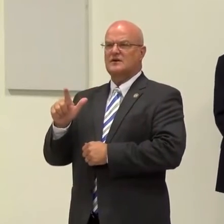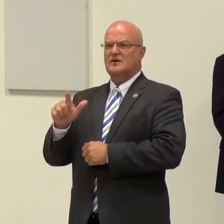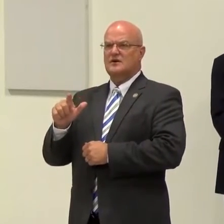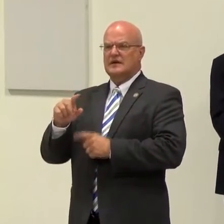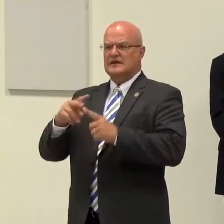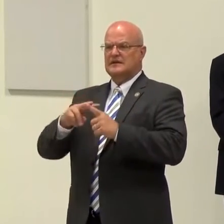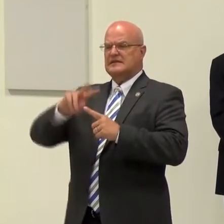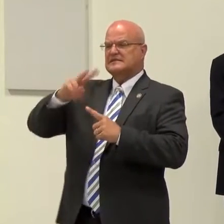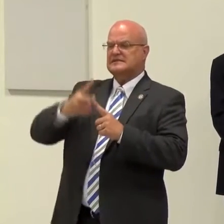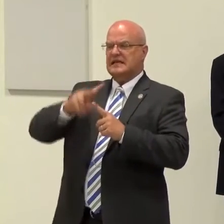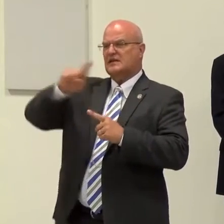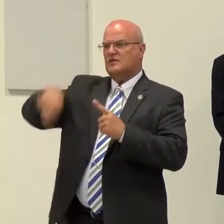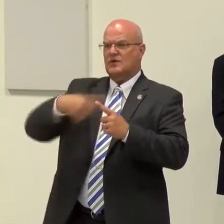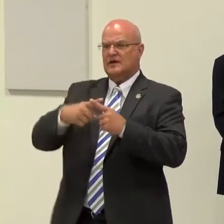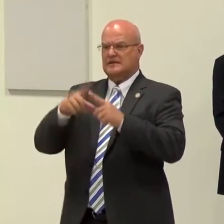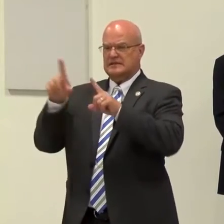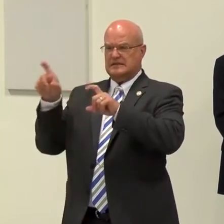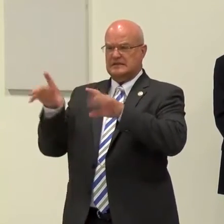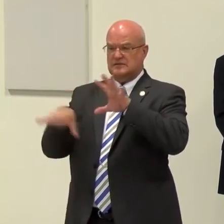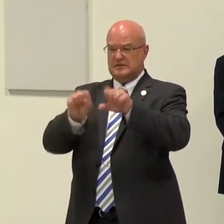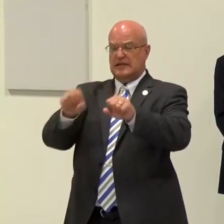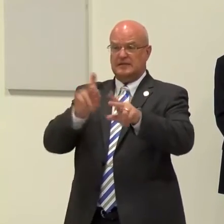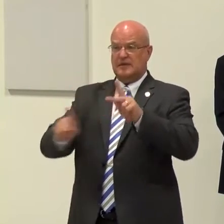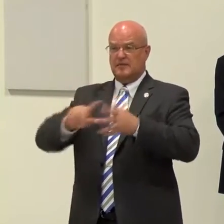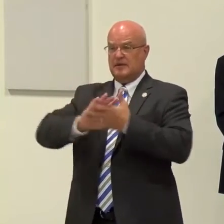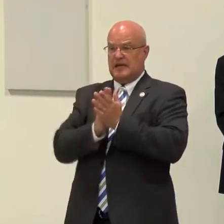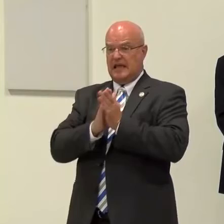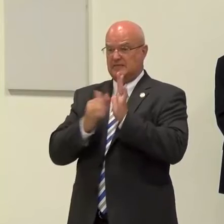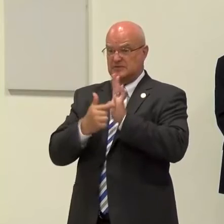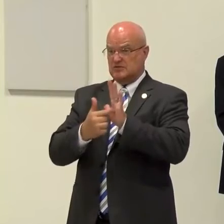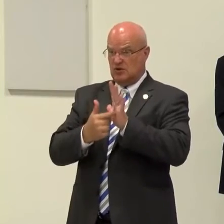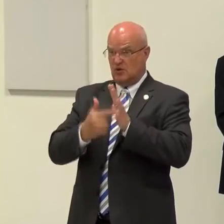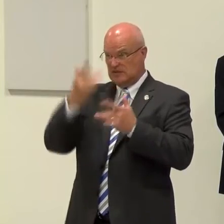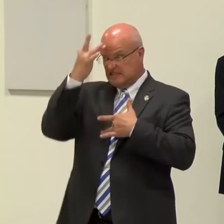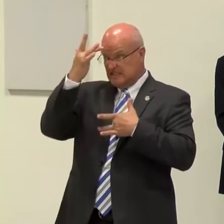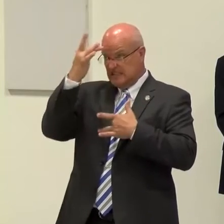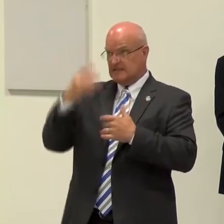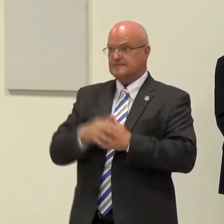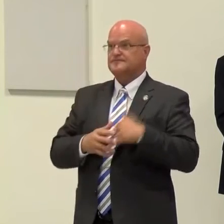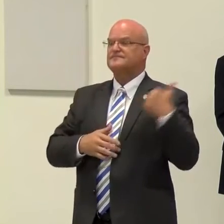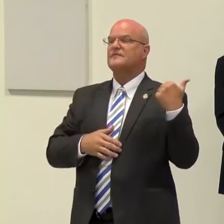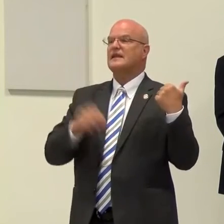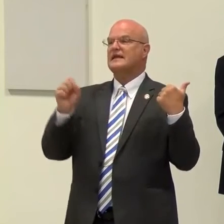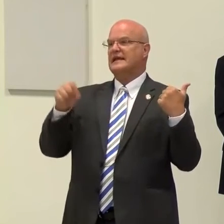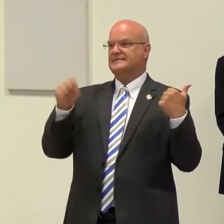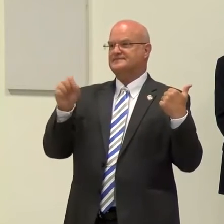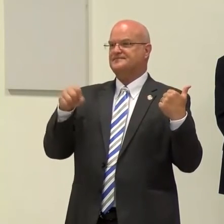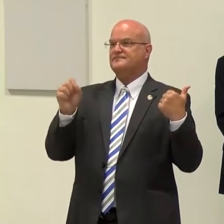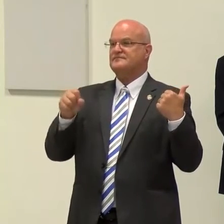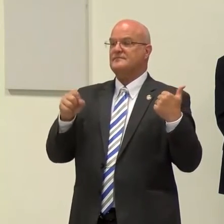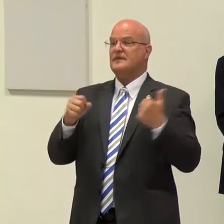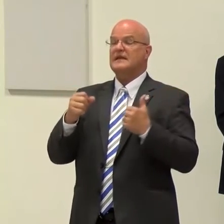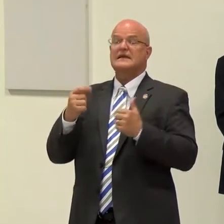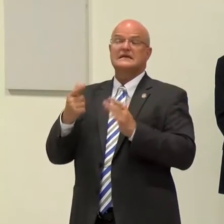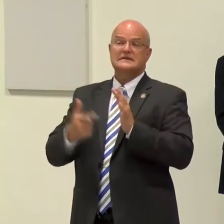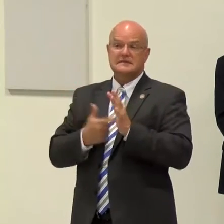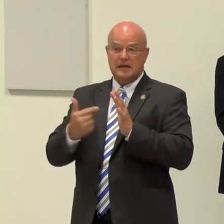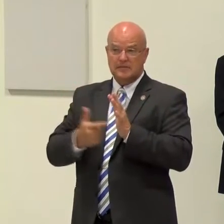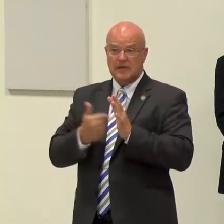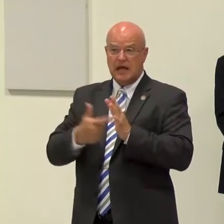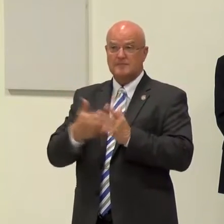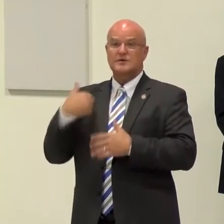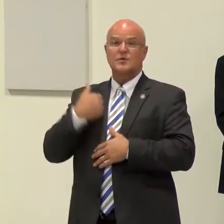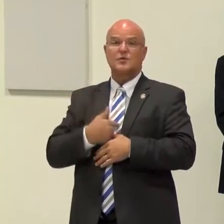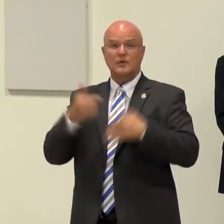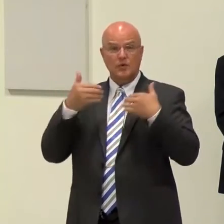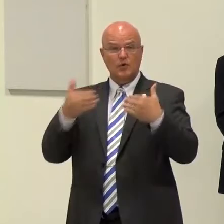second round of testing because the number of people who became symptomatic? Yes. In some cases, we